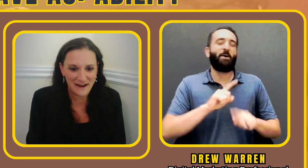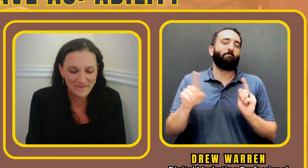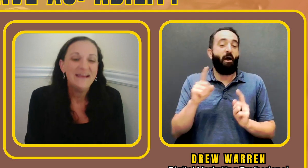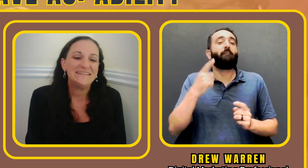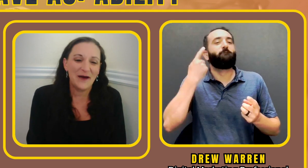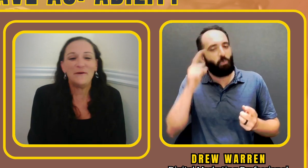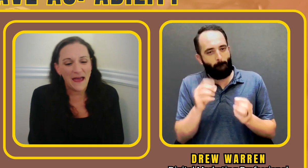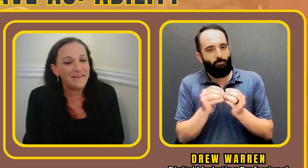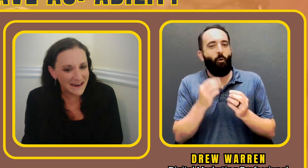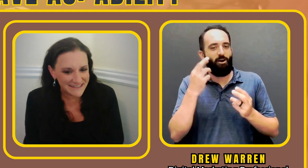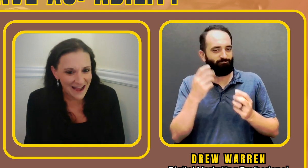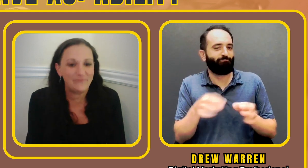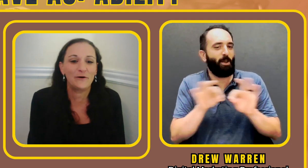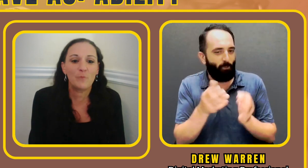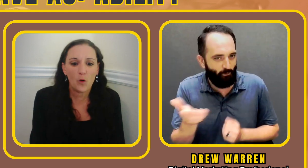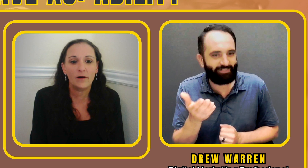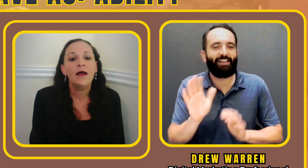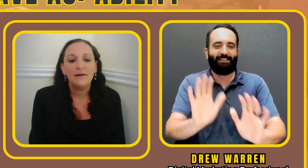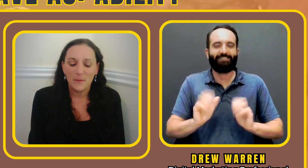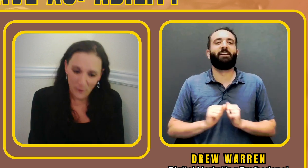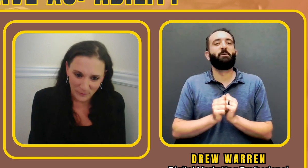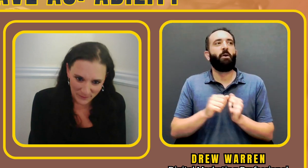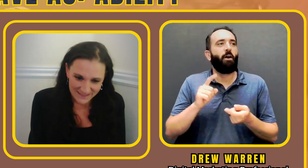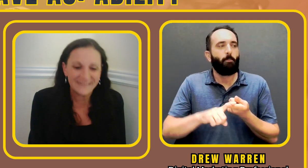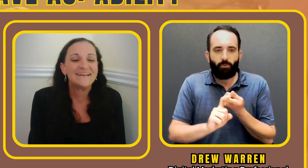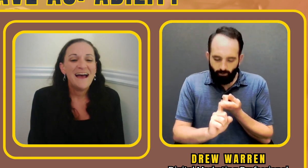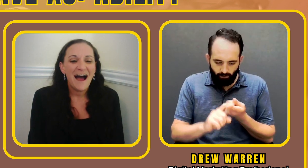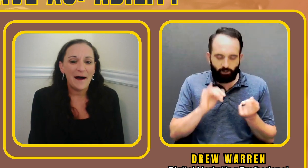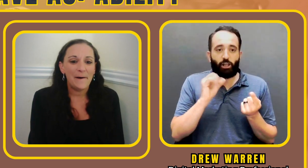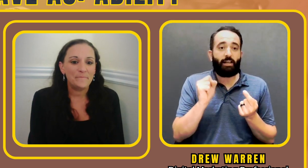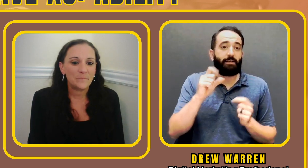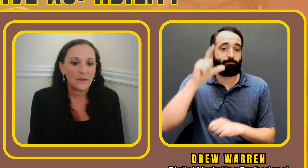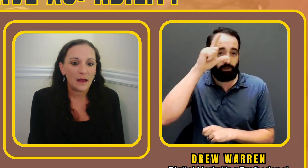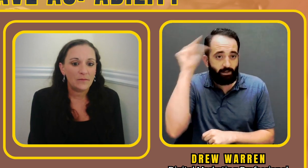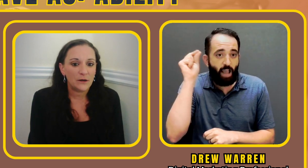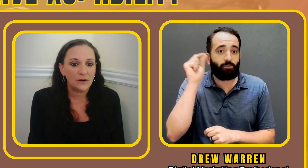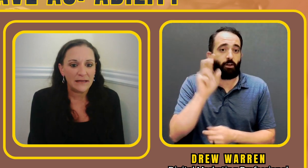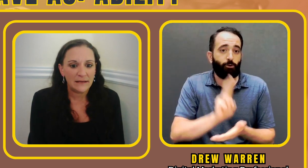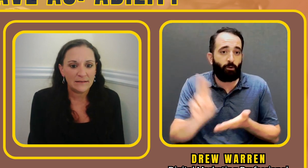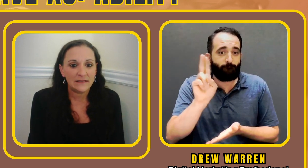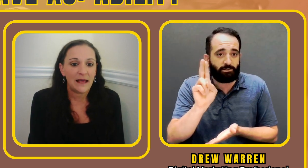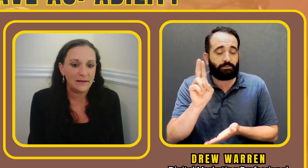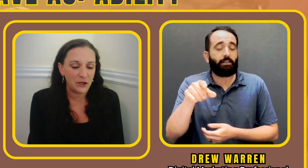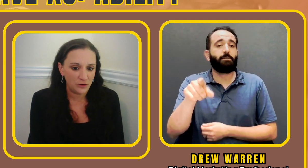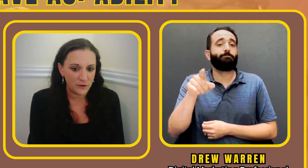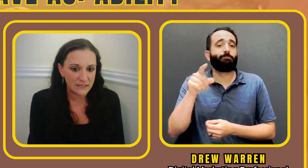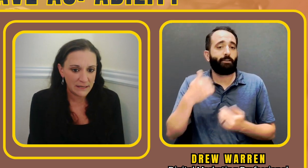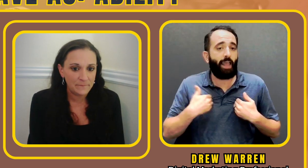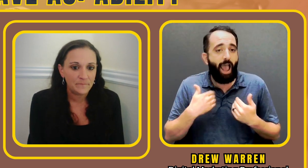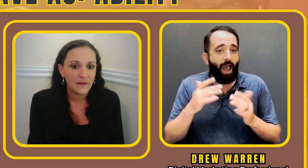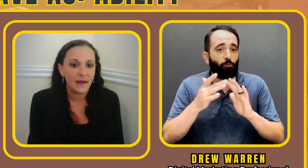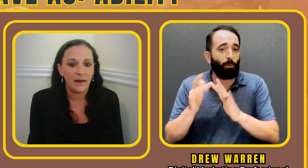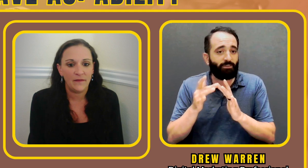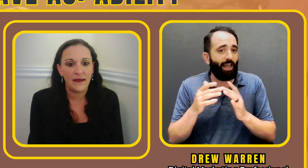Instagram. So, but that aside, for more important purposes, there is Gallaudet